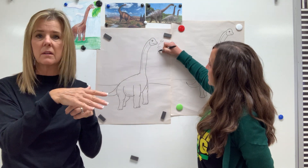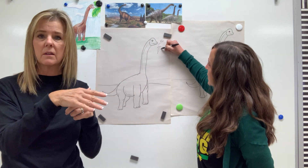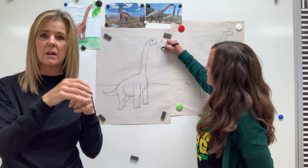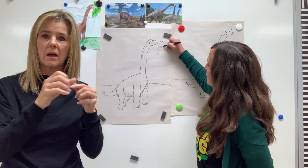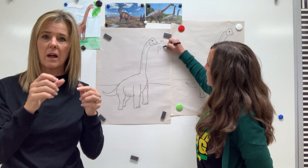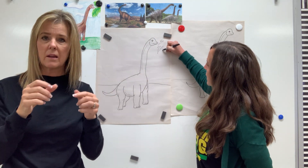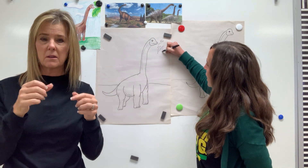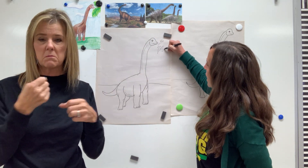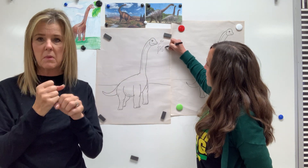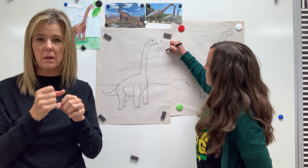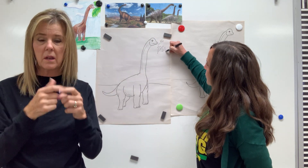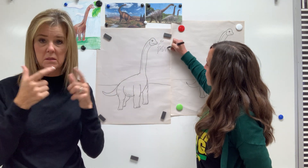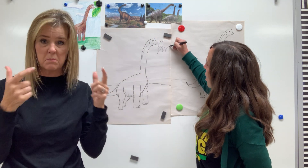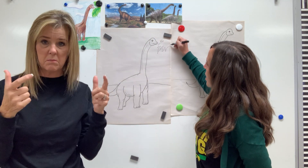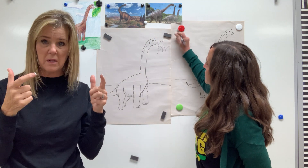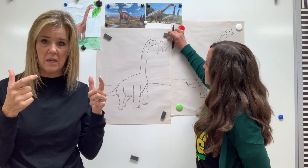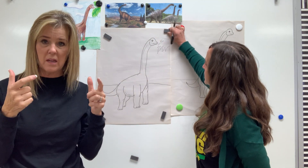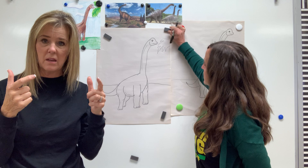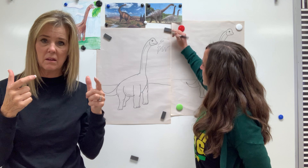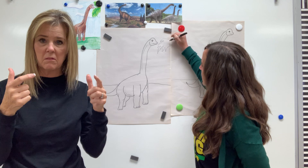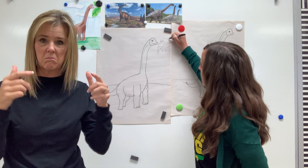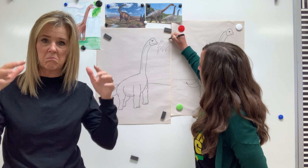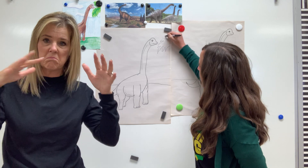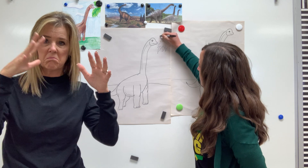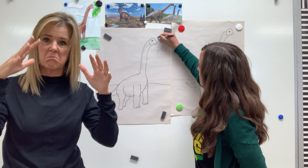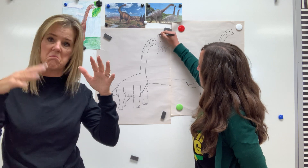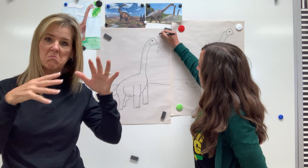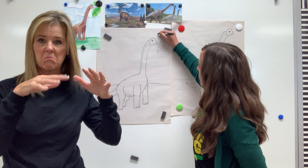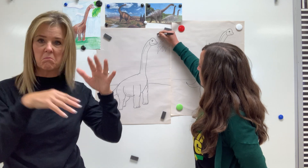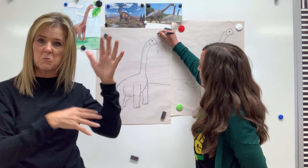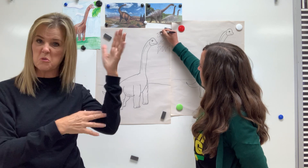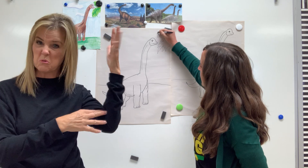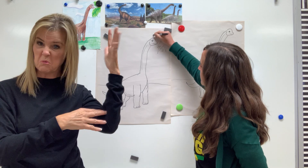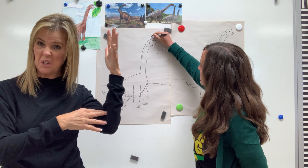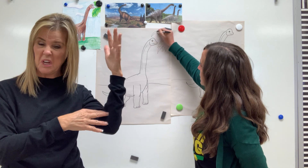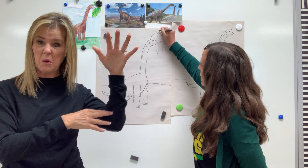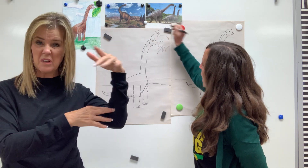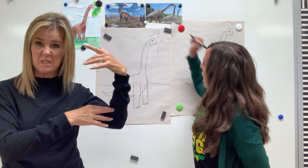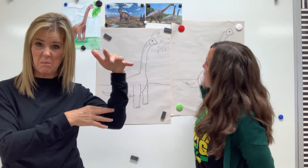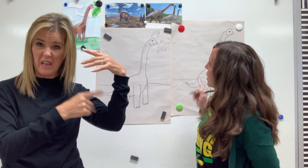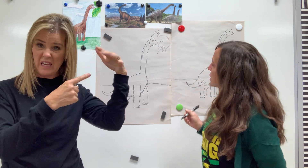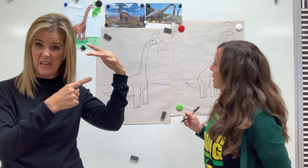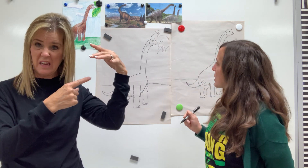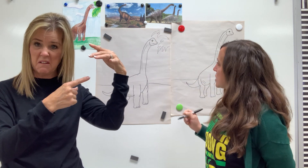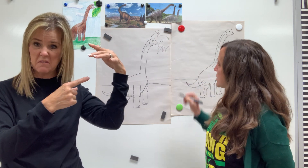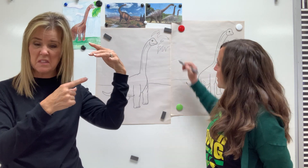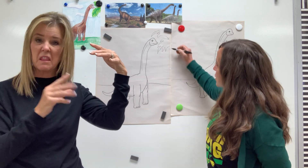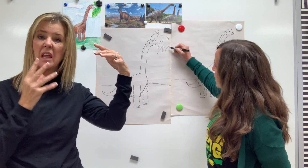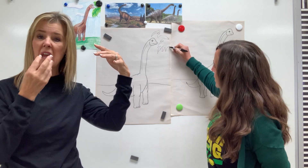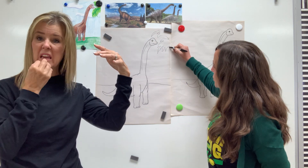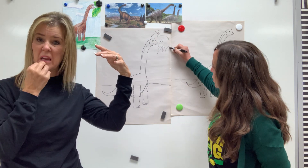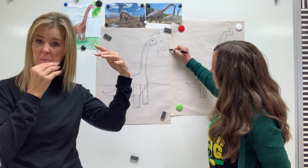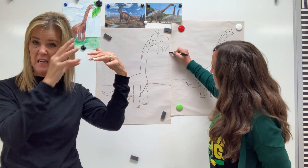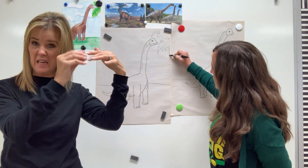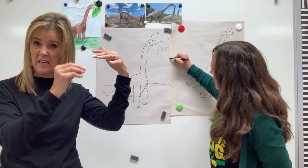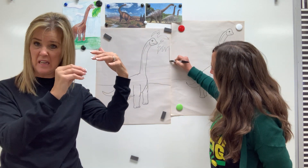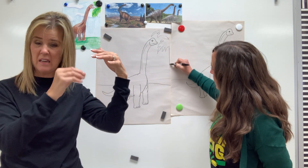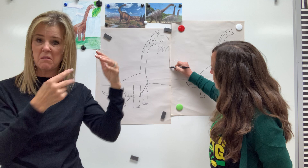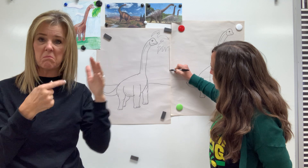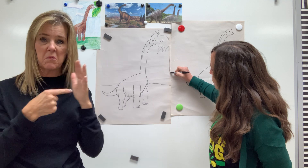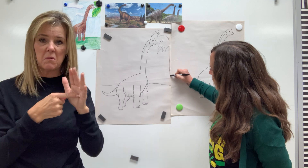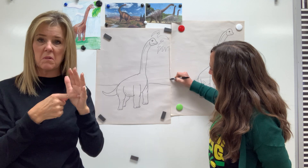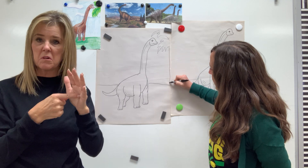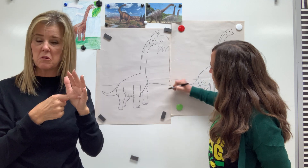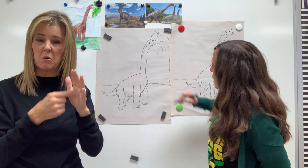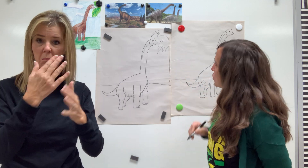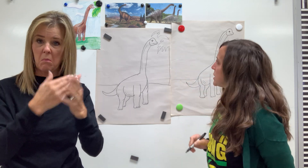can make a nice big frond that he's eating or some other leaves coming onto the page. I could even show like the side